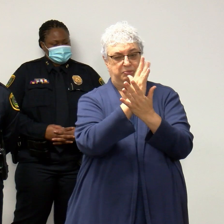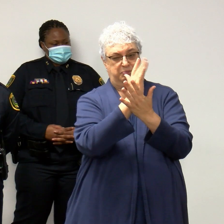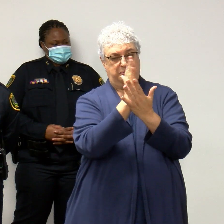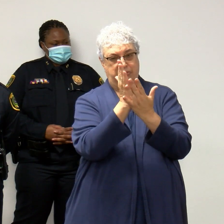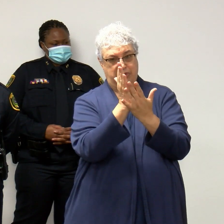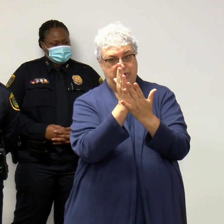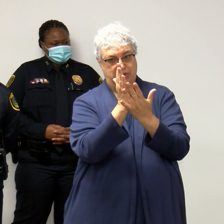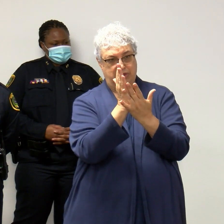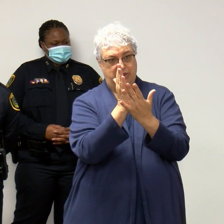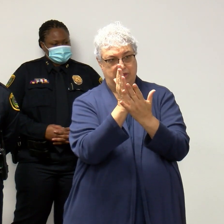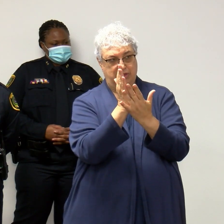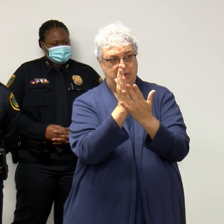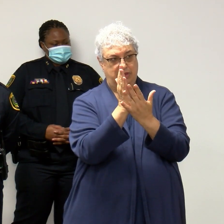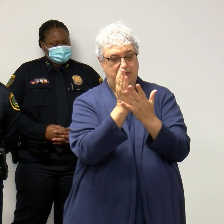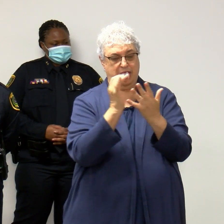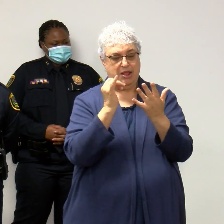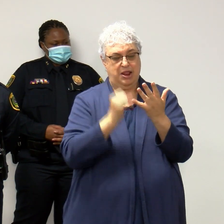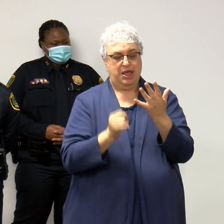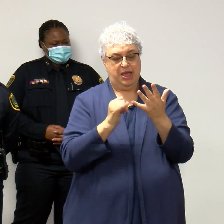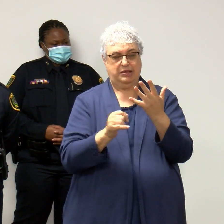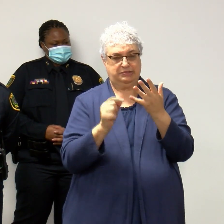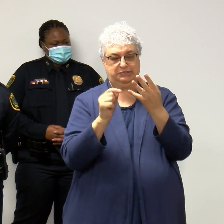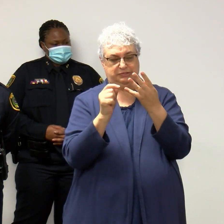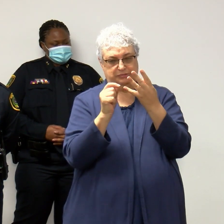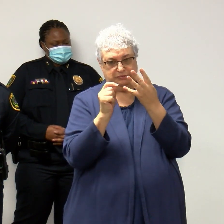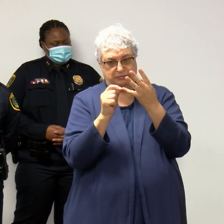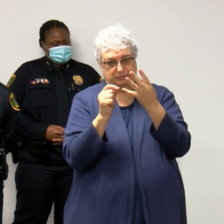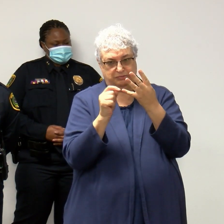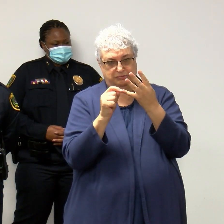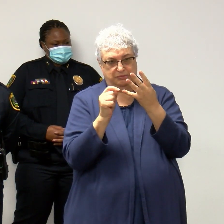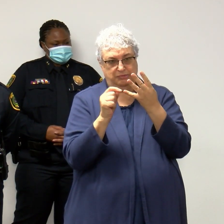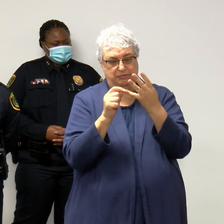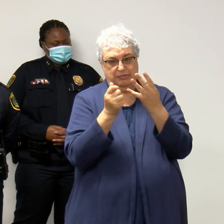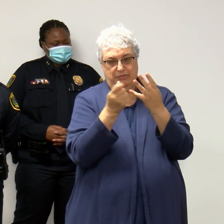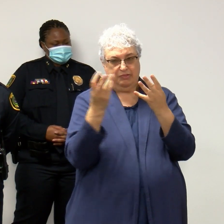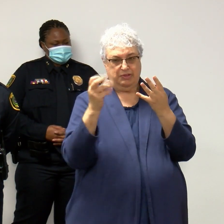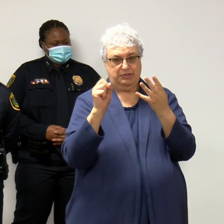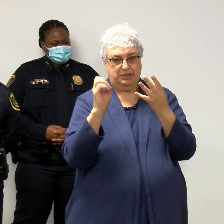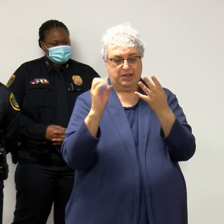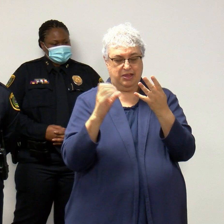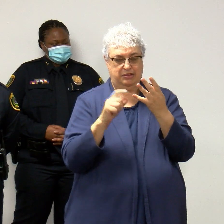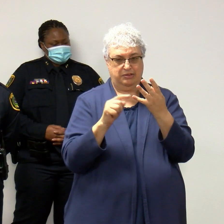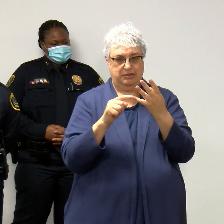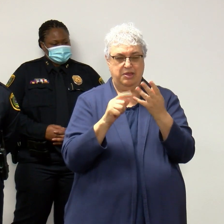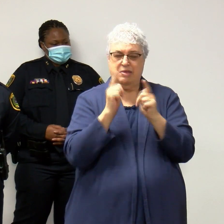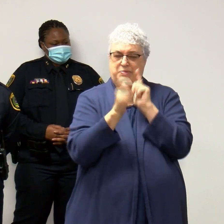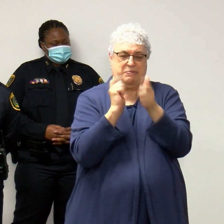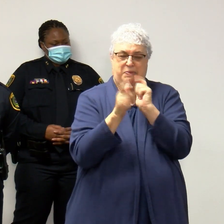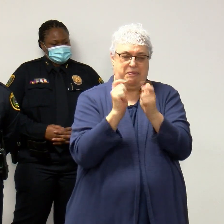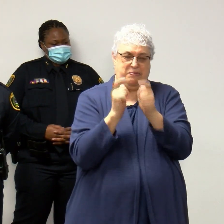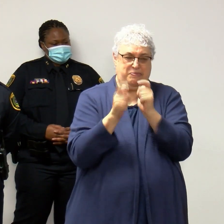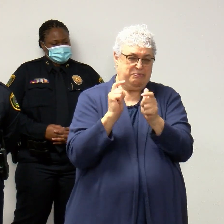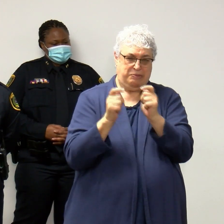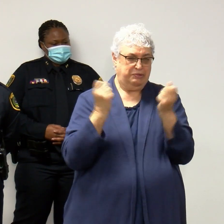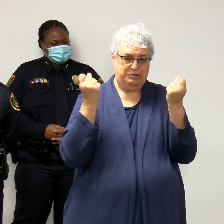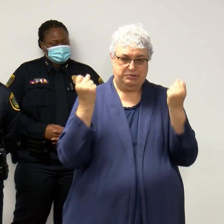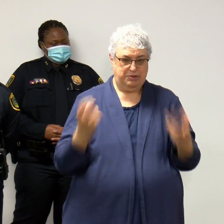did. But in those final seconds, when deadly force was